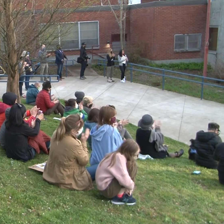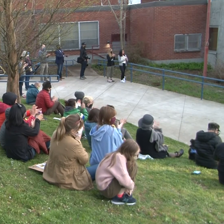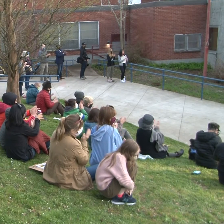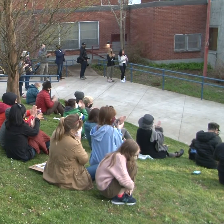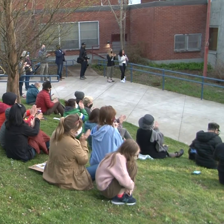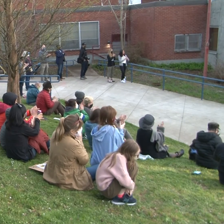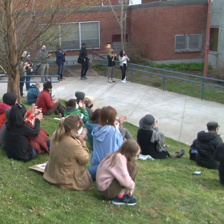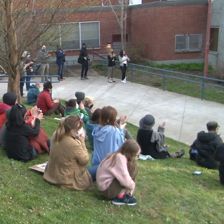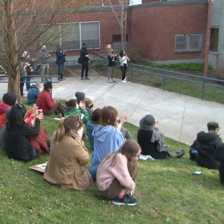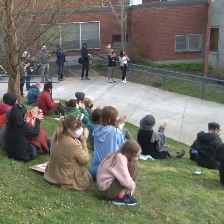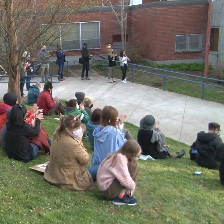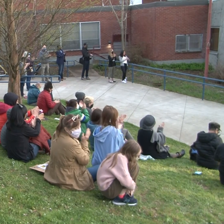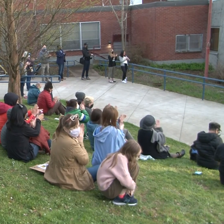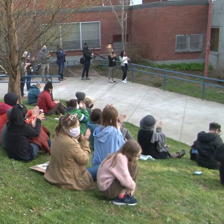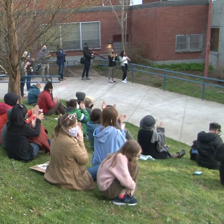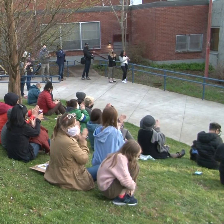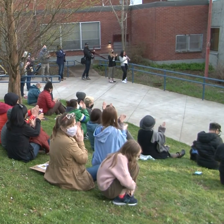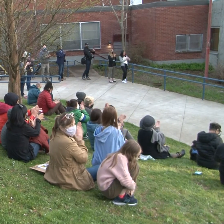freeways.